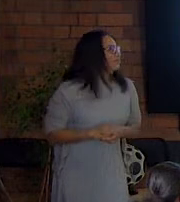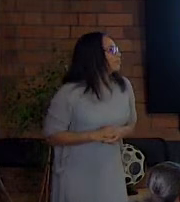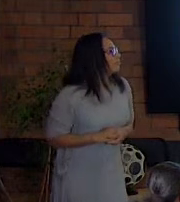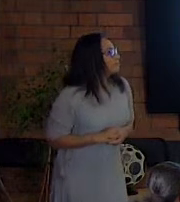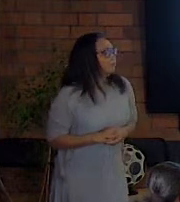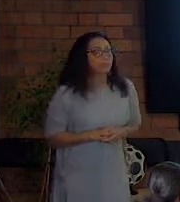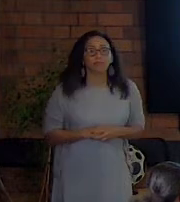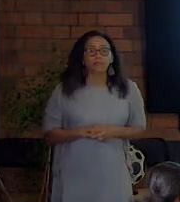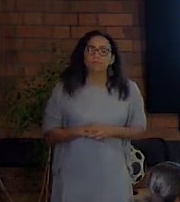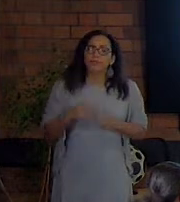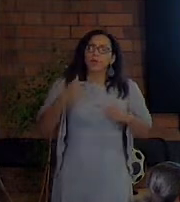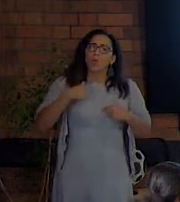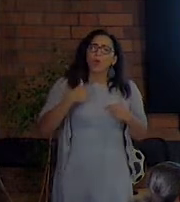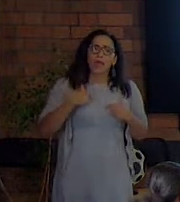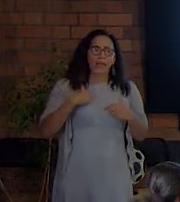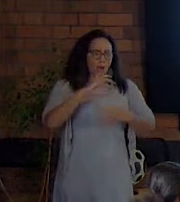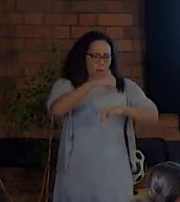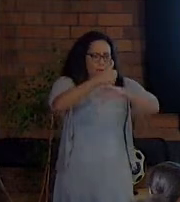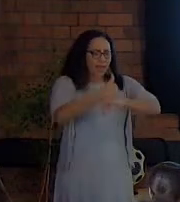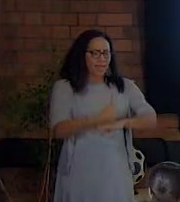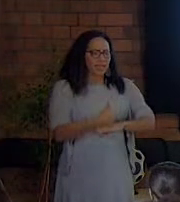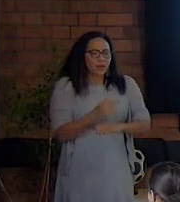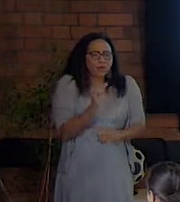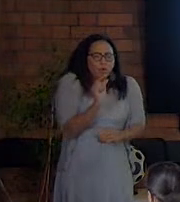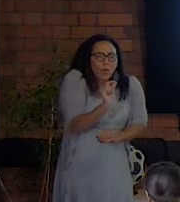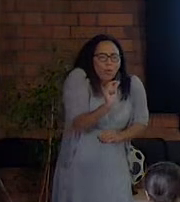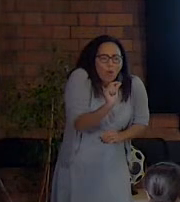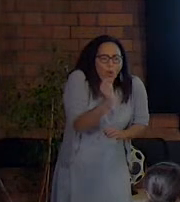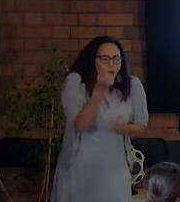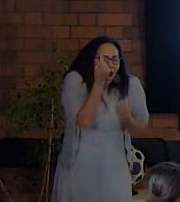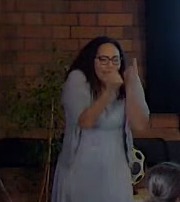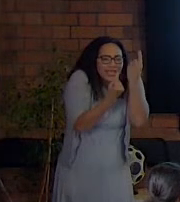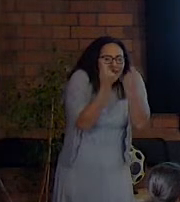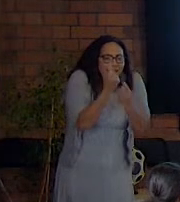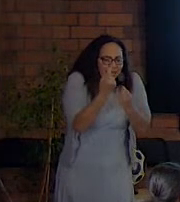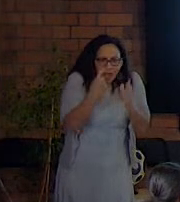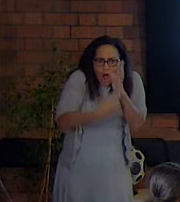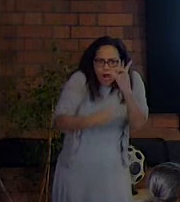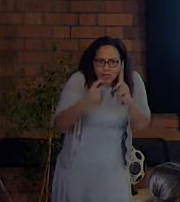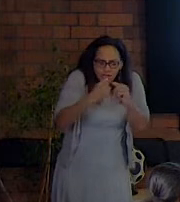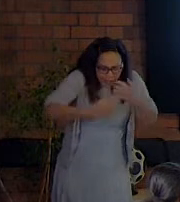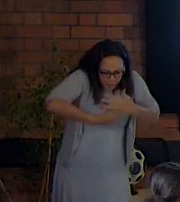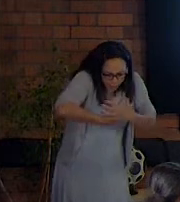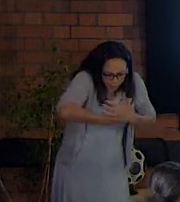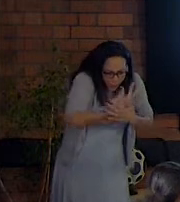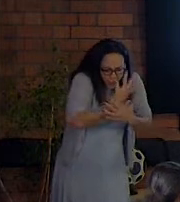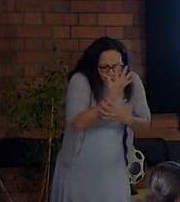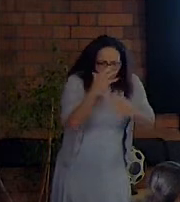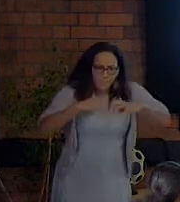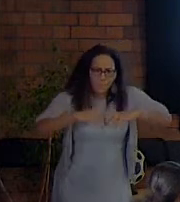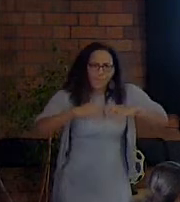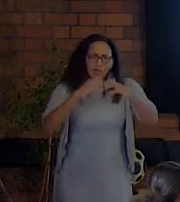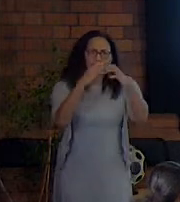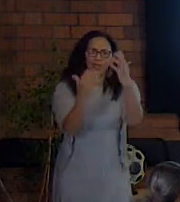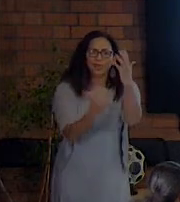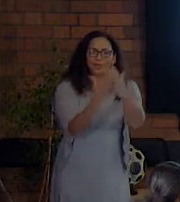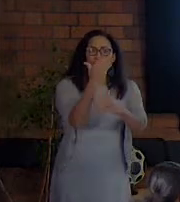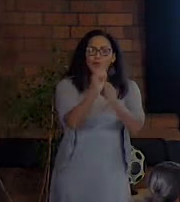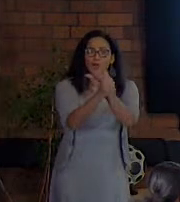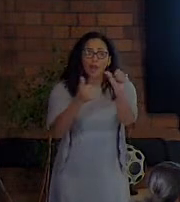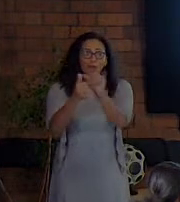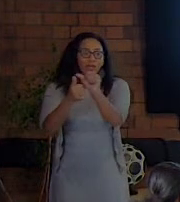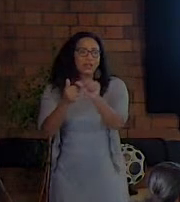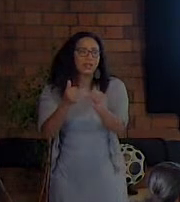We're a home for embryonic ideas, research and development of new ideas, and the building of new companies. And we're a meeting place of